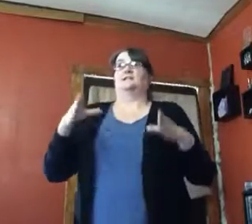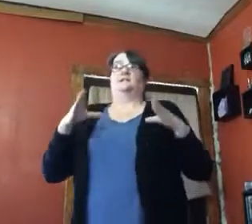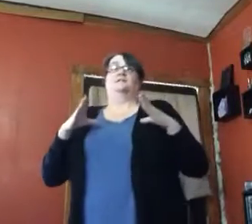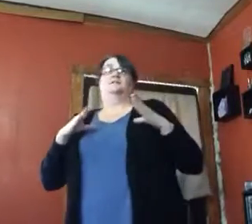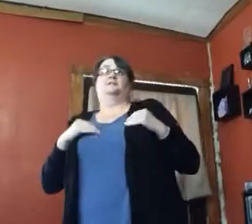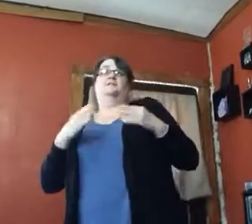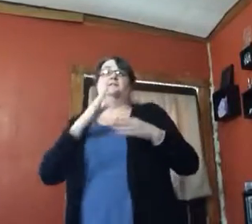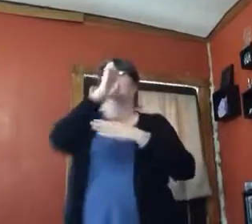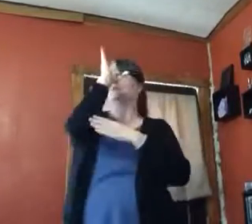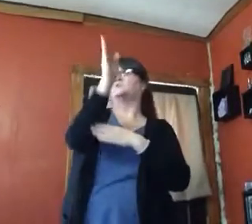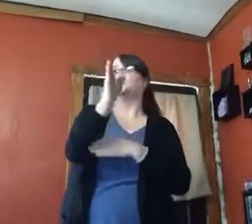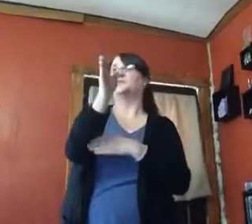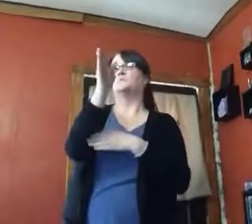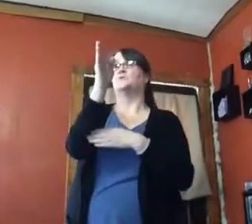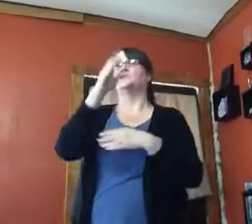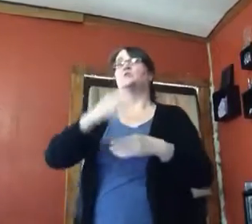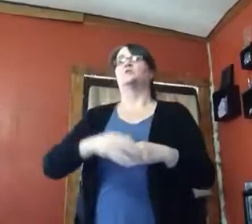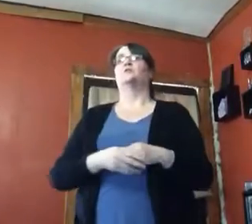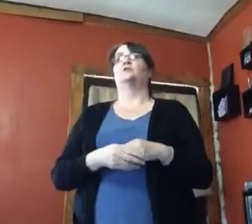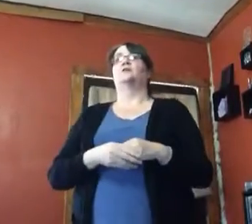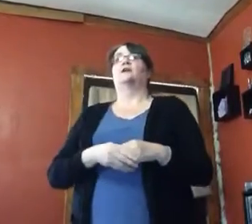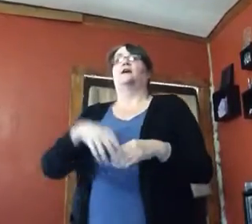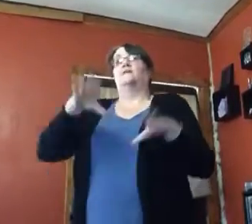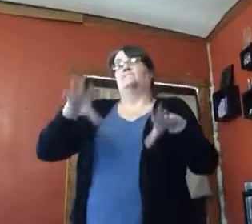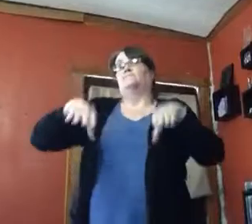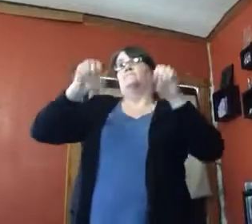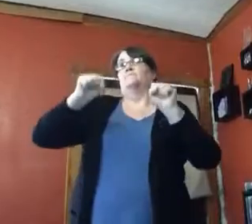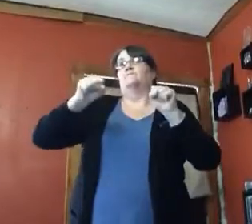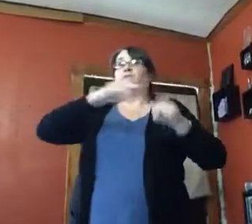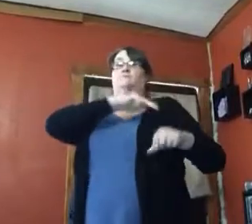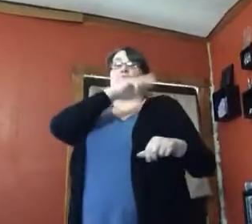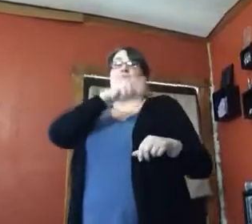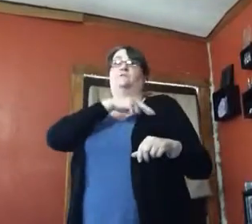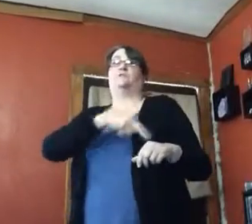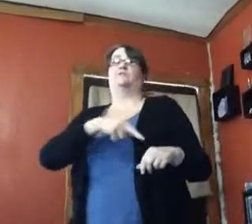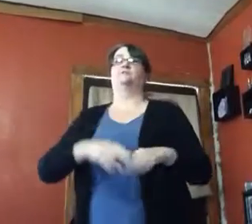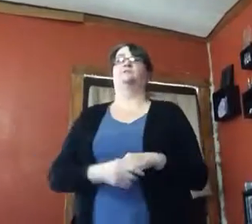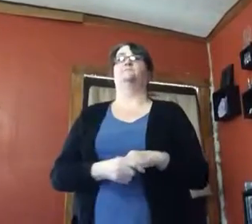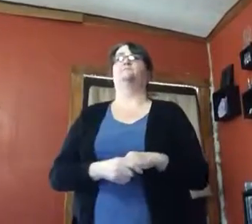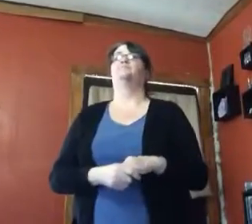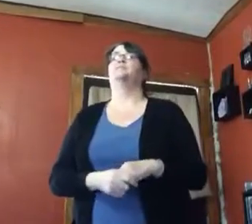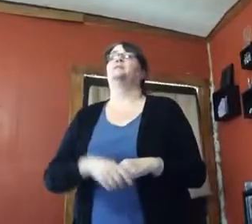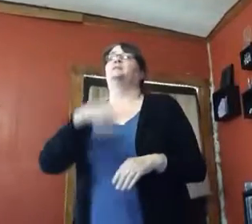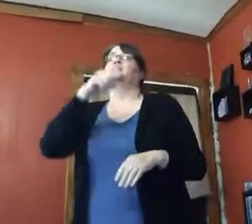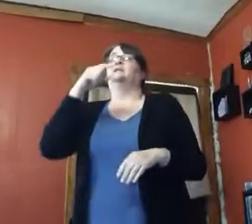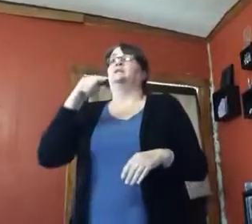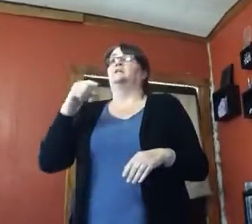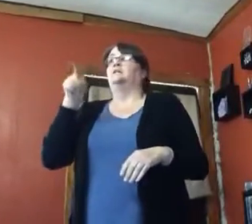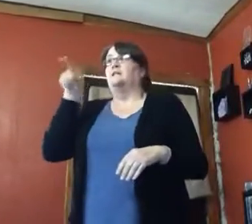religion and instead formed a personal idea of God, another power, or higher